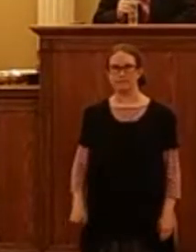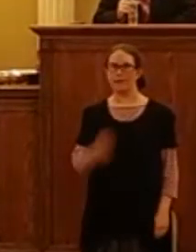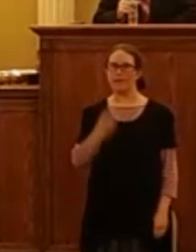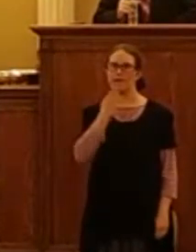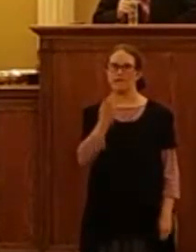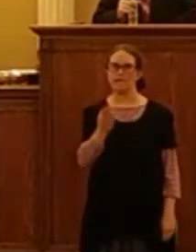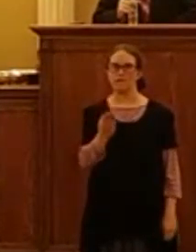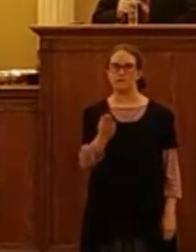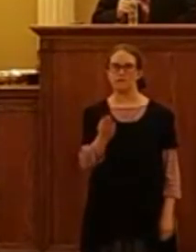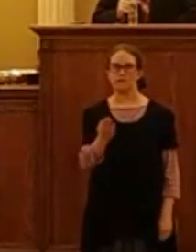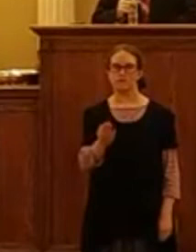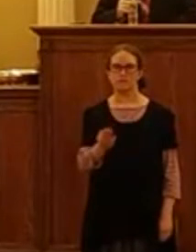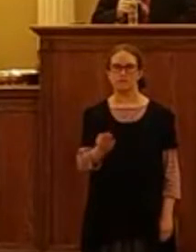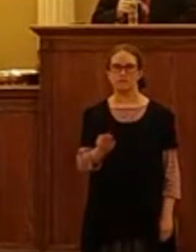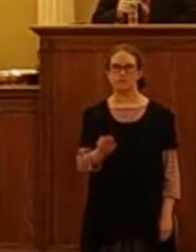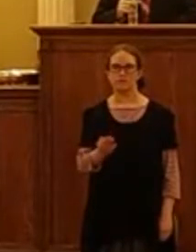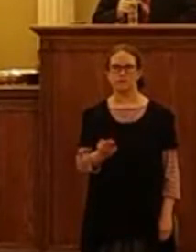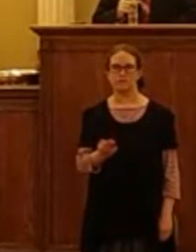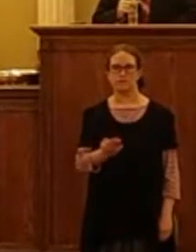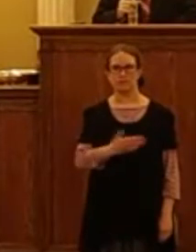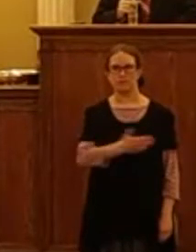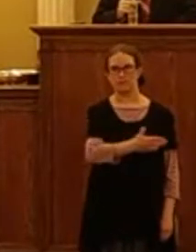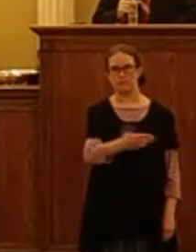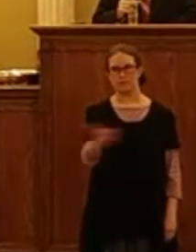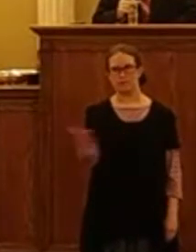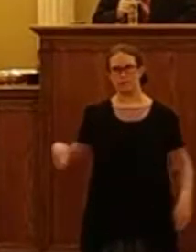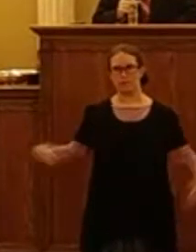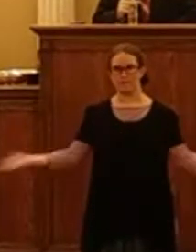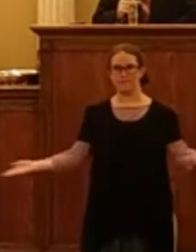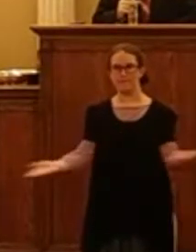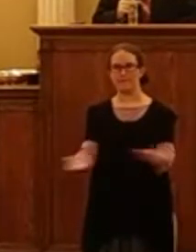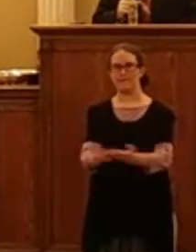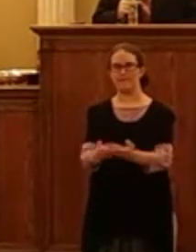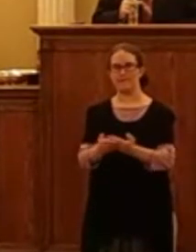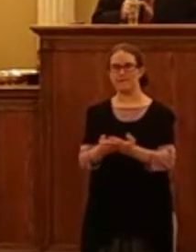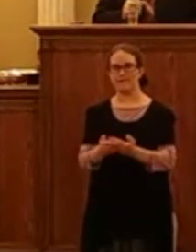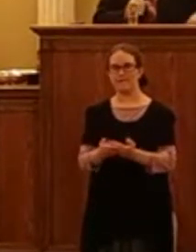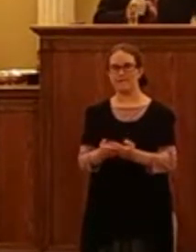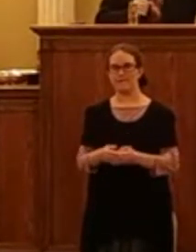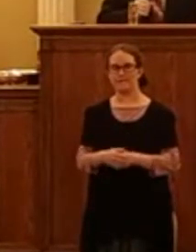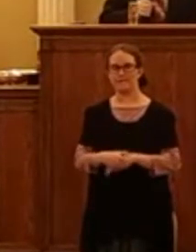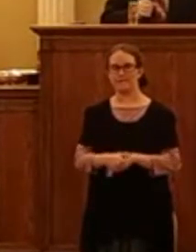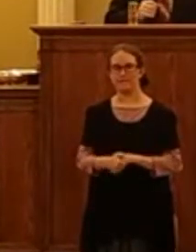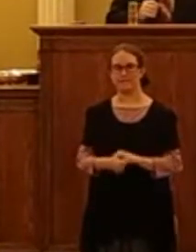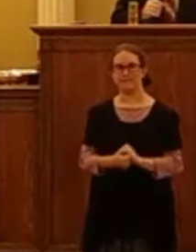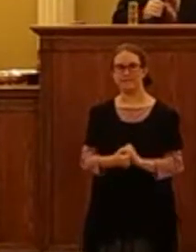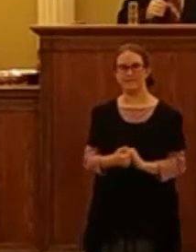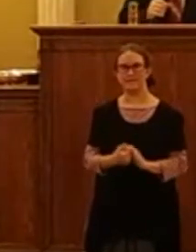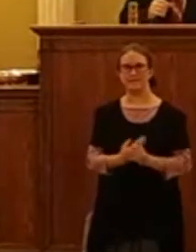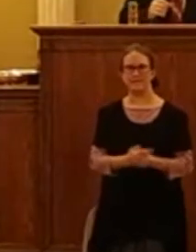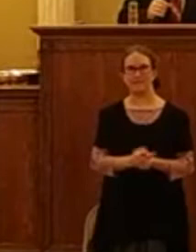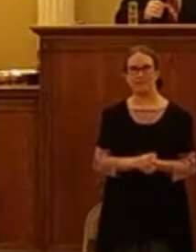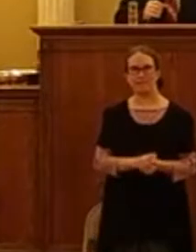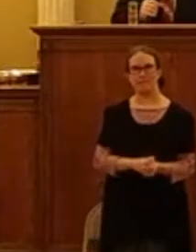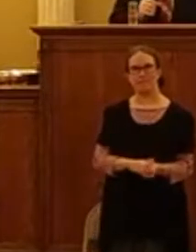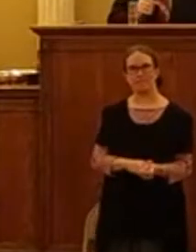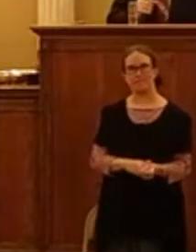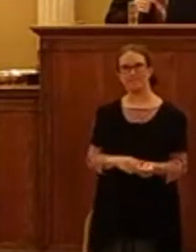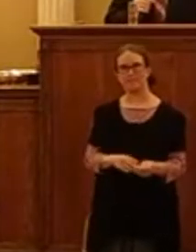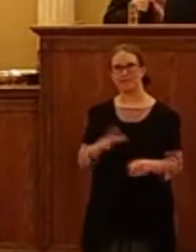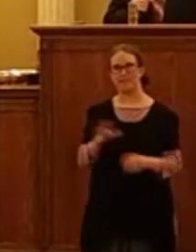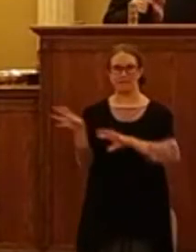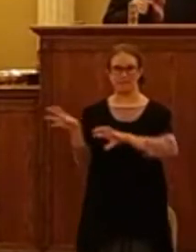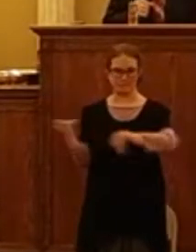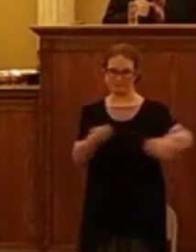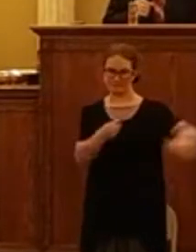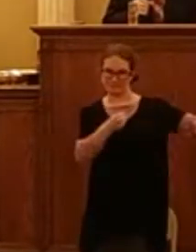Appreciate it. Amen. The opportunity to be here tonight, fill in for Pastor Driscoll. Amen. So they can go on